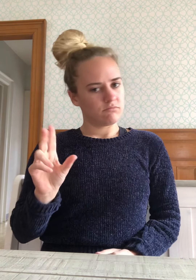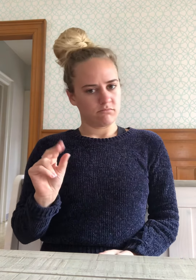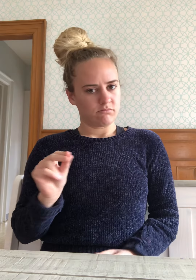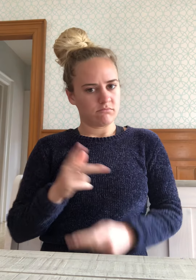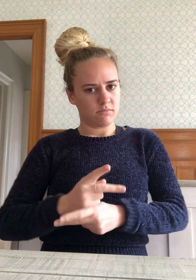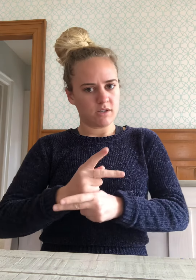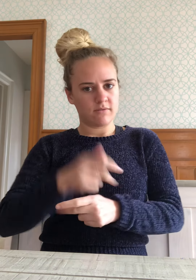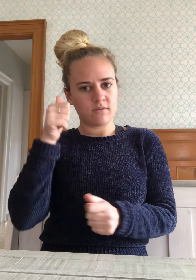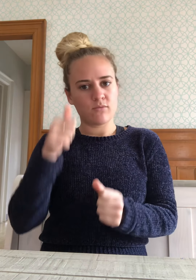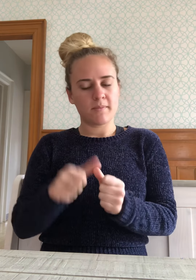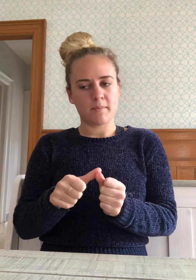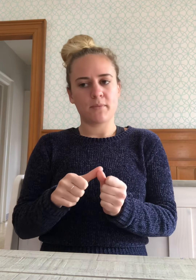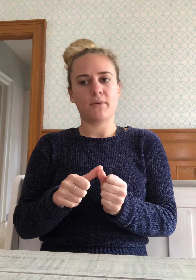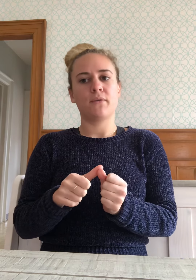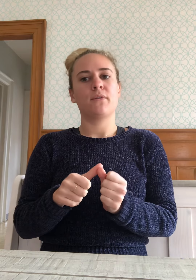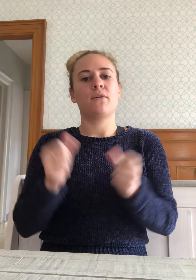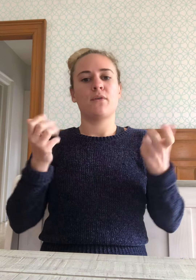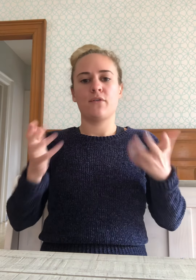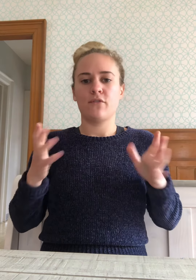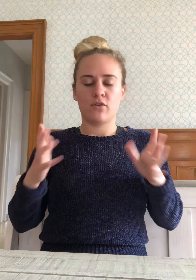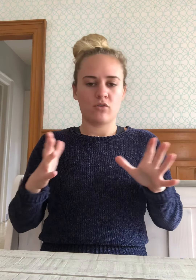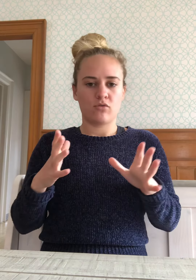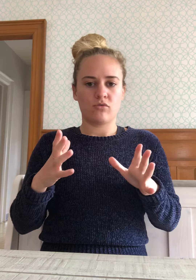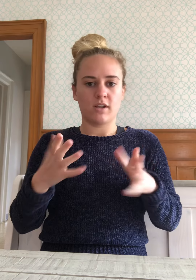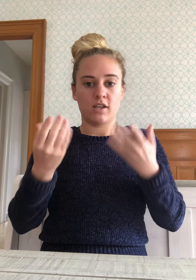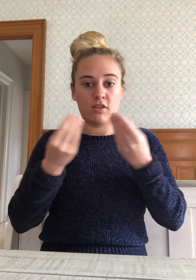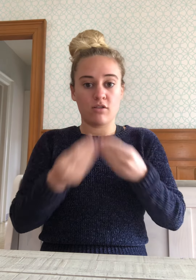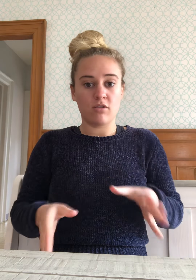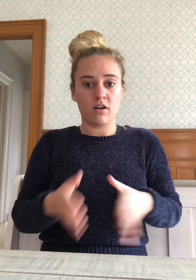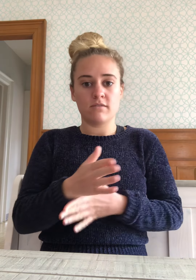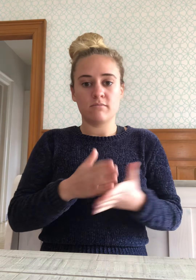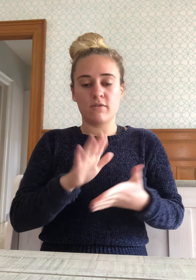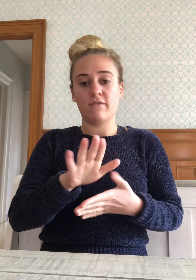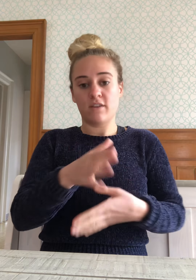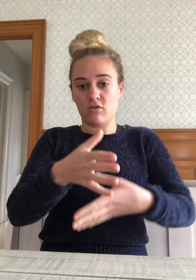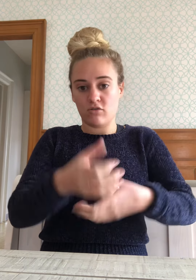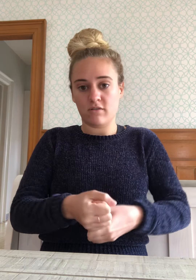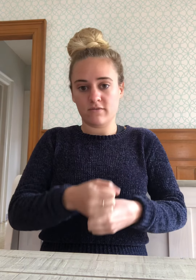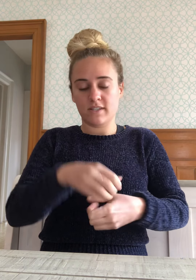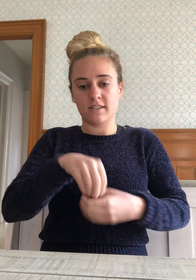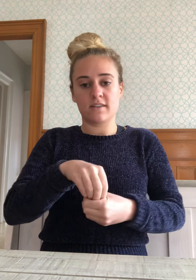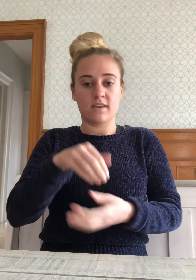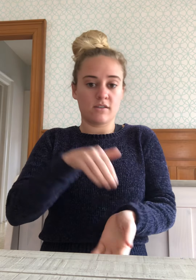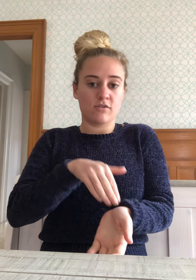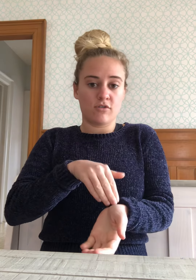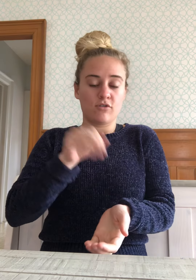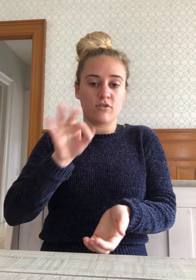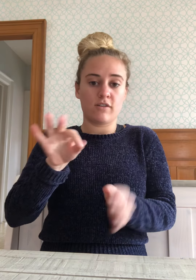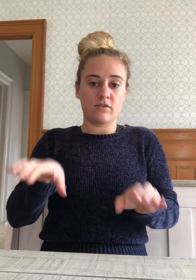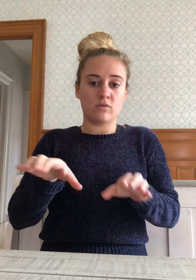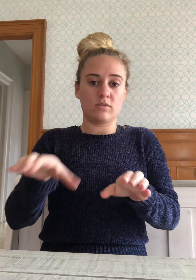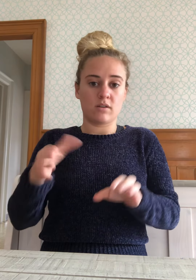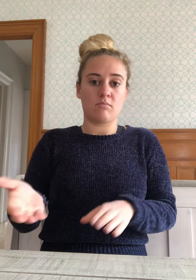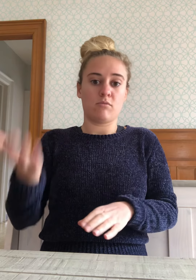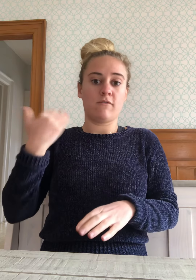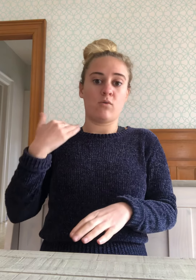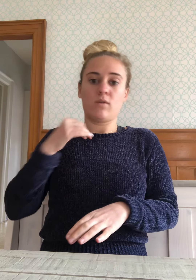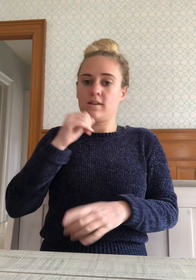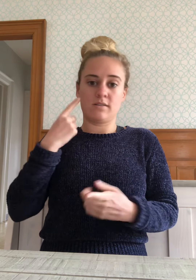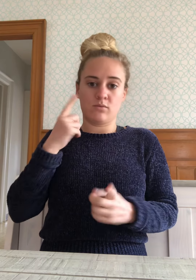Remember, they've already lost some of their confidence in doctors if they had this done before and it was not successful.